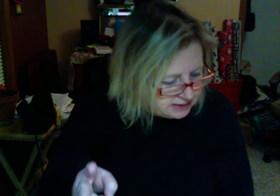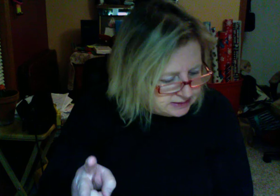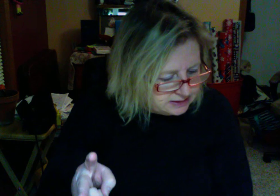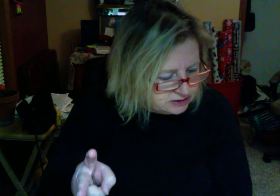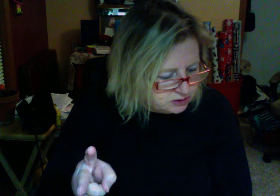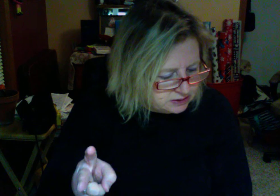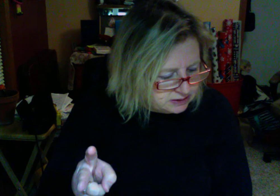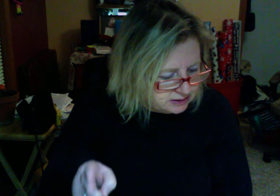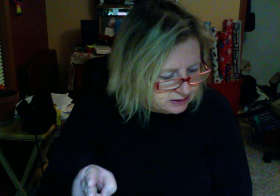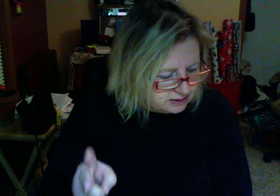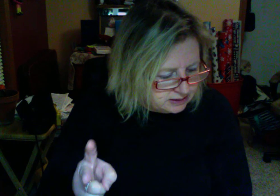Scissors.